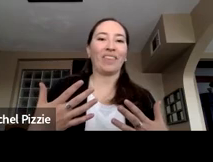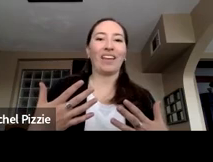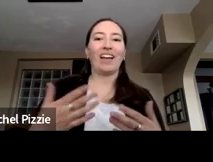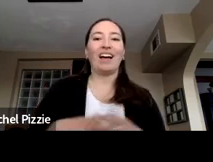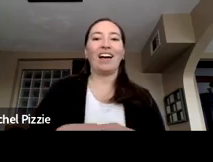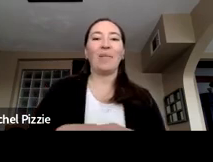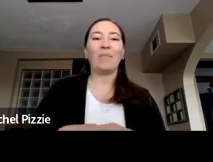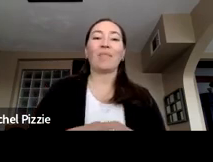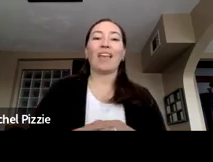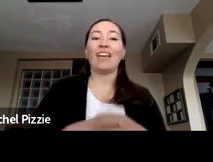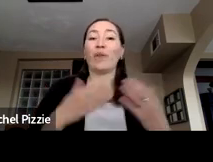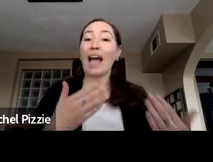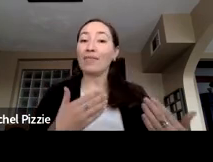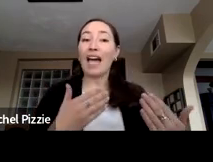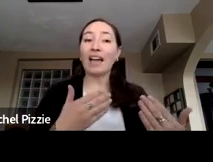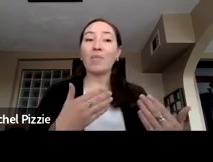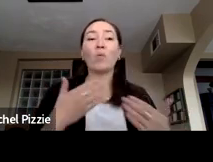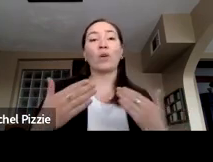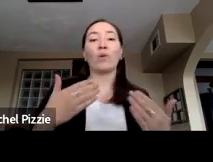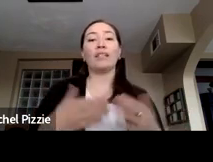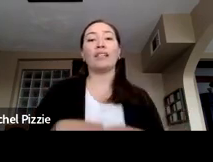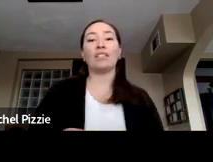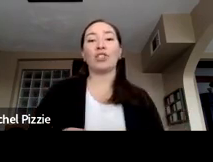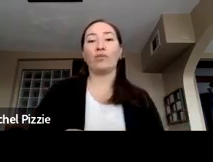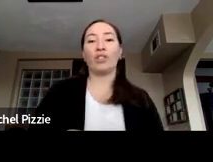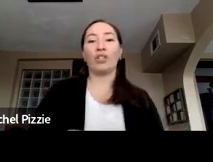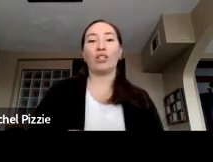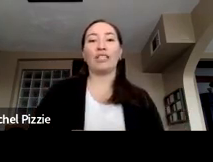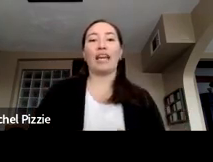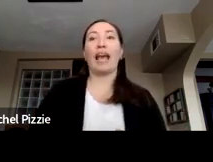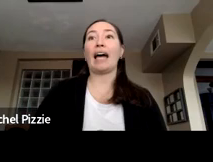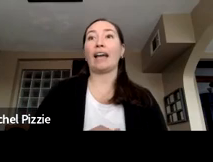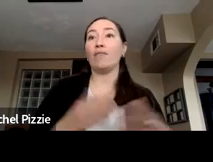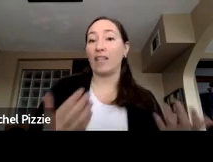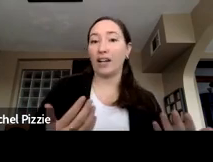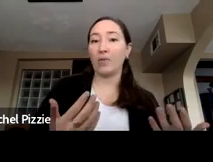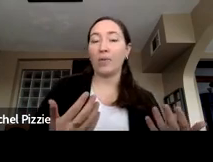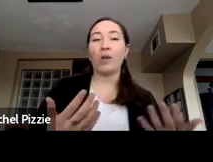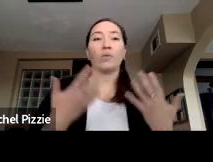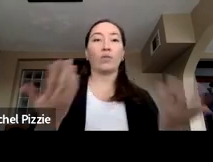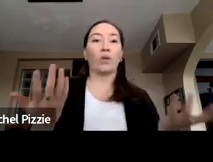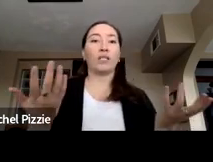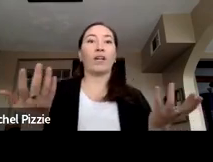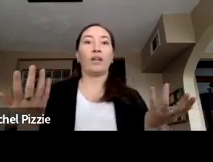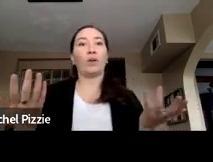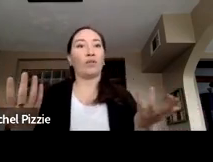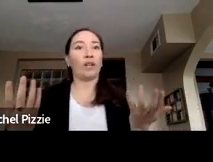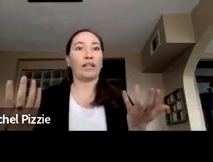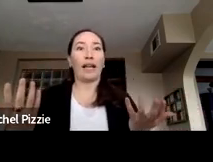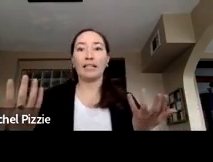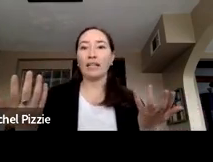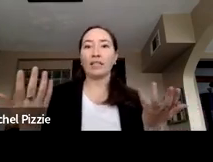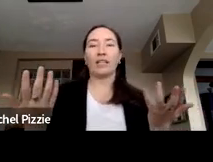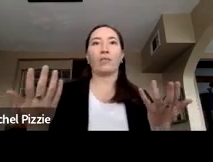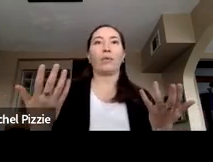today. If we have time, we'll go into additional features like adding a video, which of course is very important for